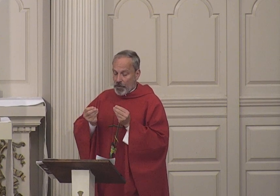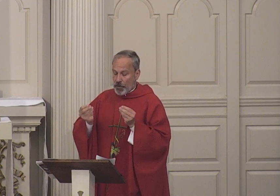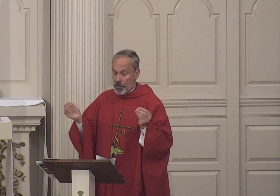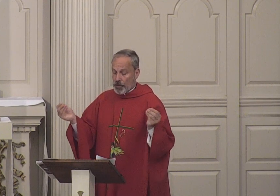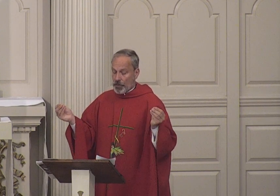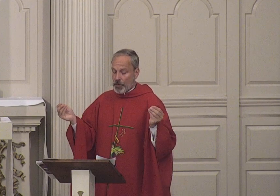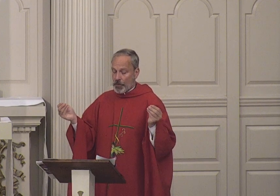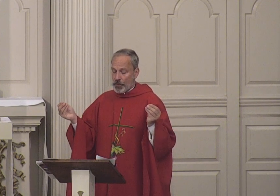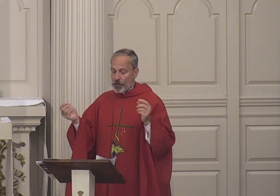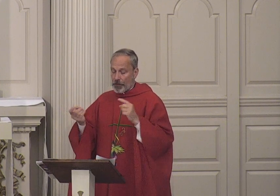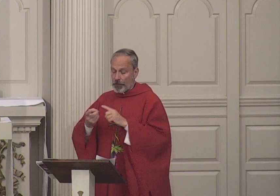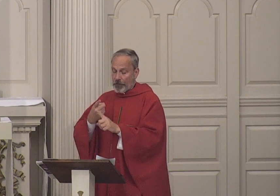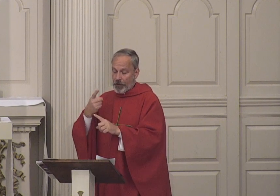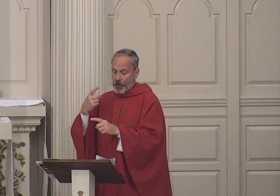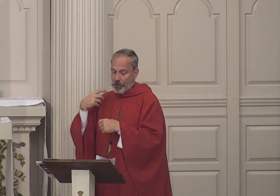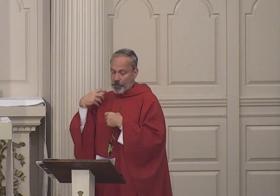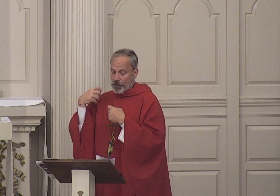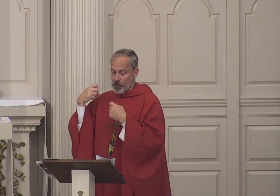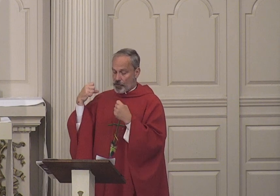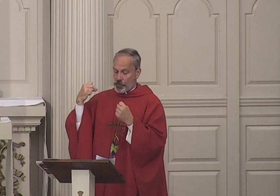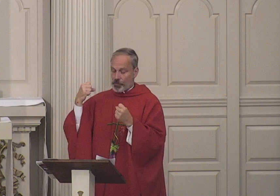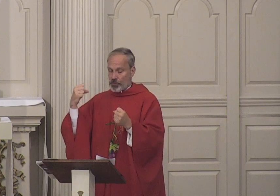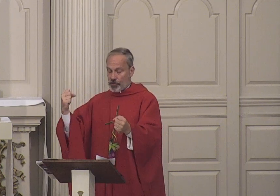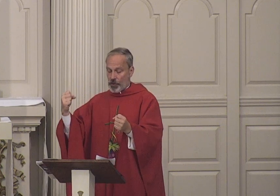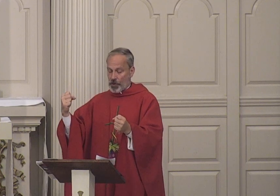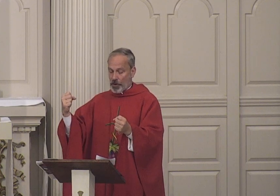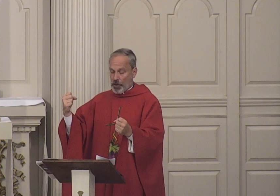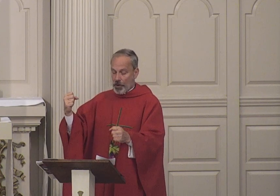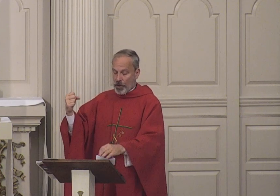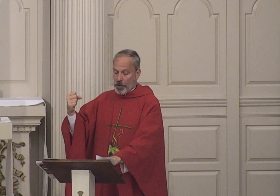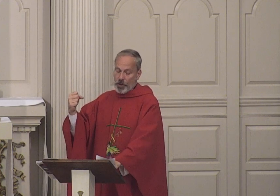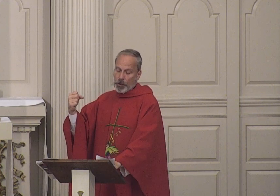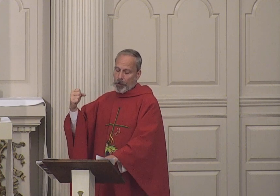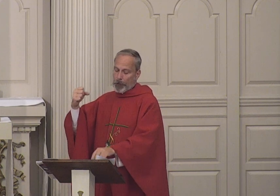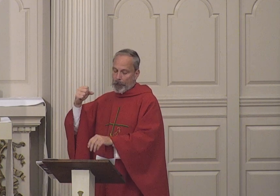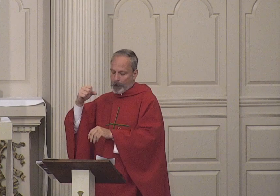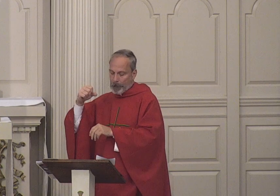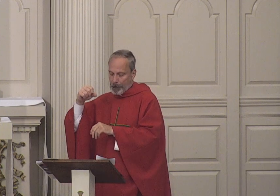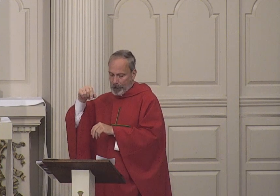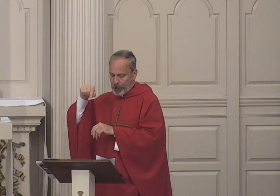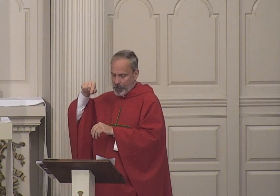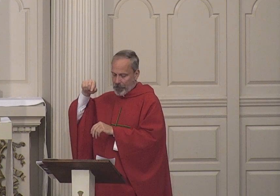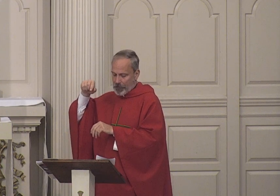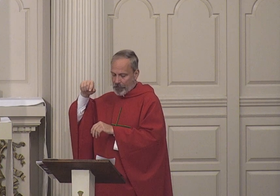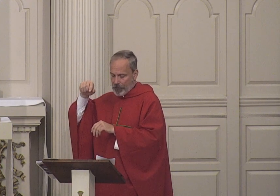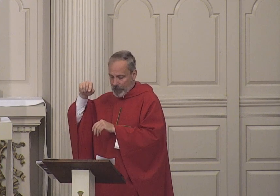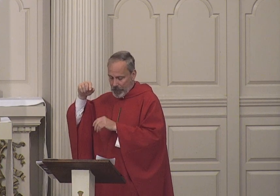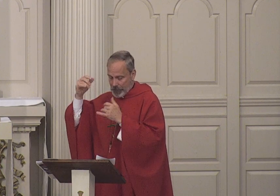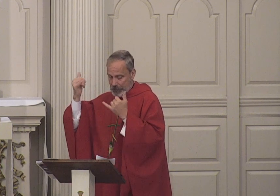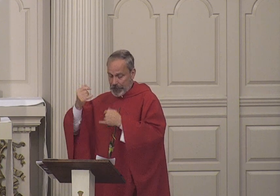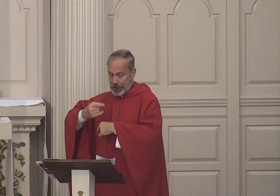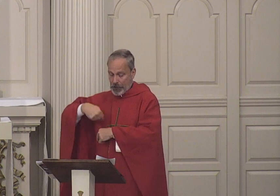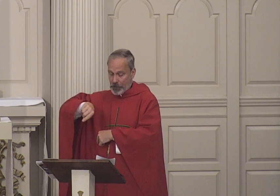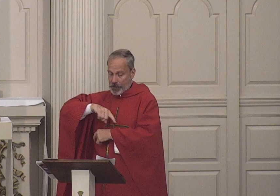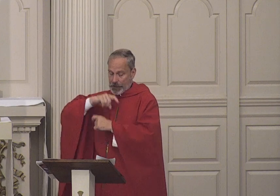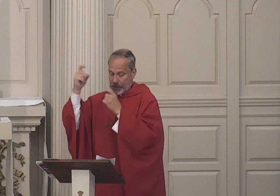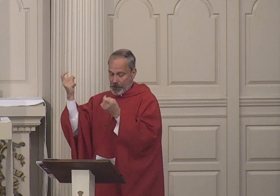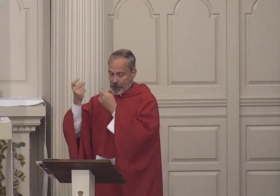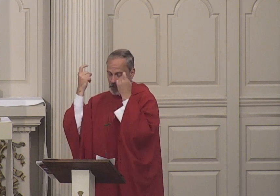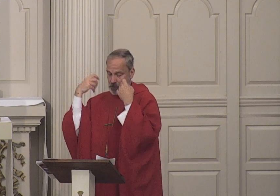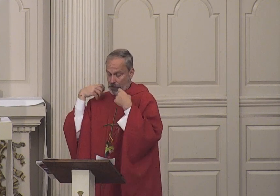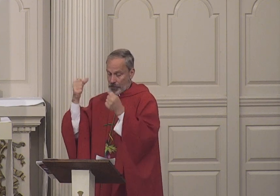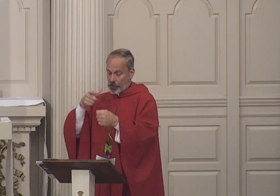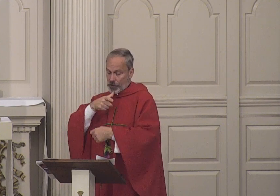Nourished with the food of the valiant as we celebrate the blessed martyrs, we humbly ask you,